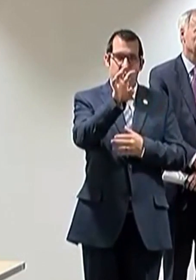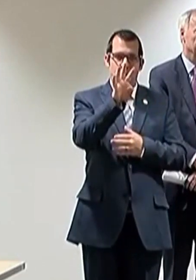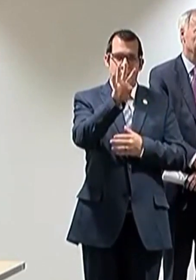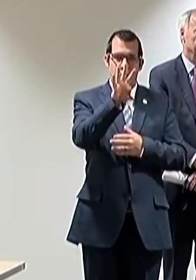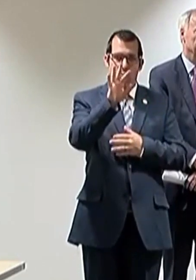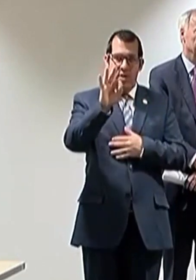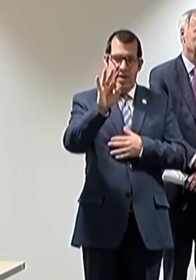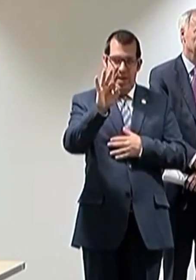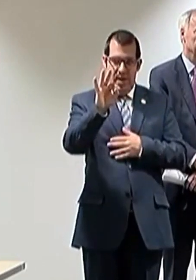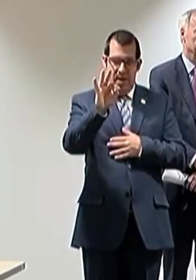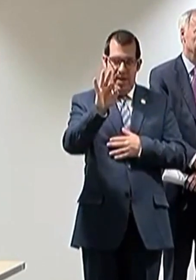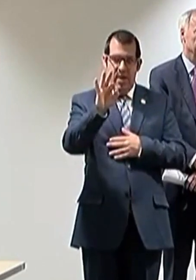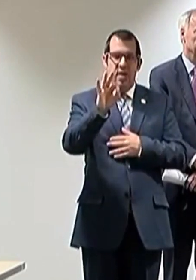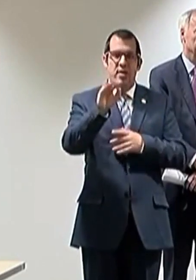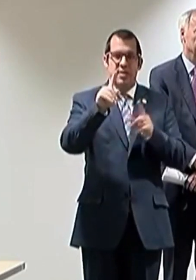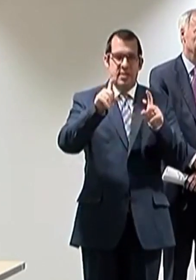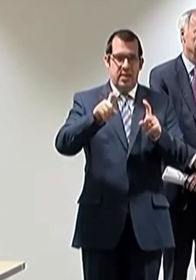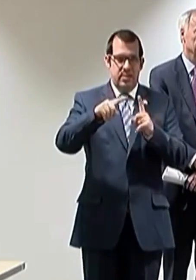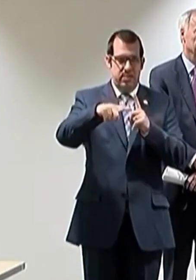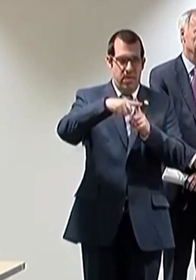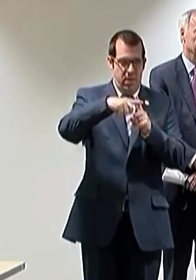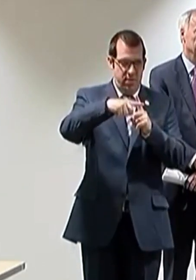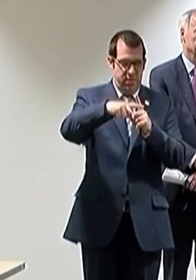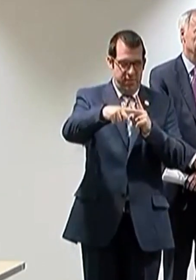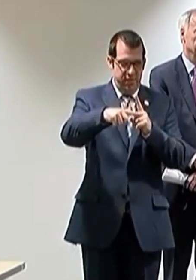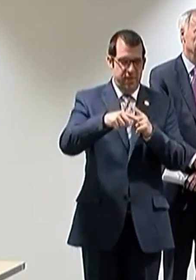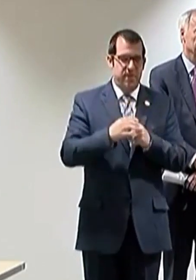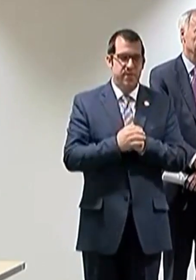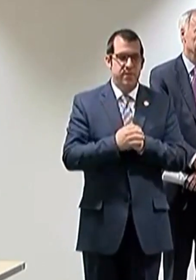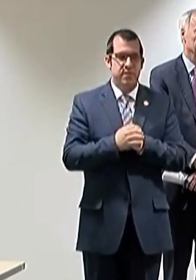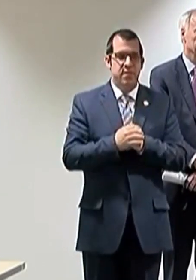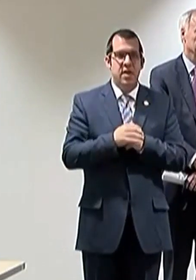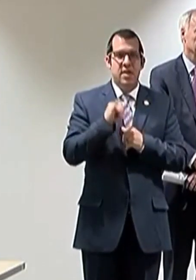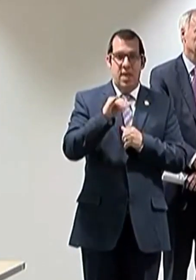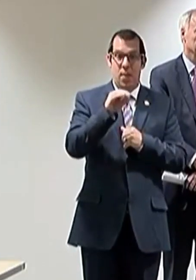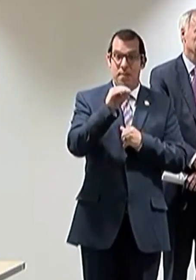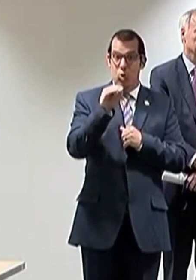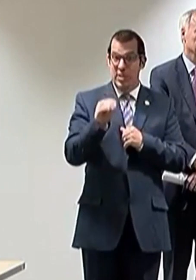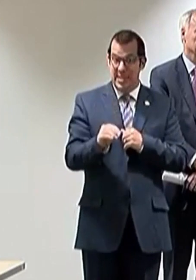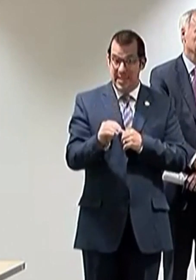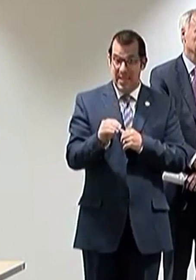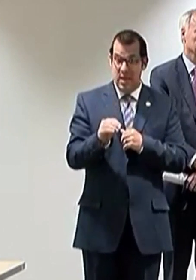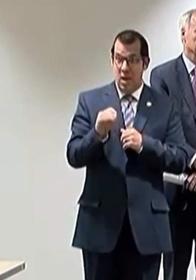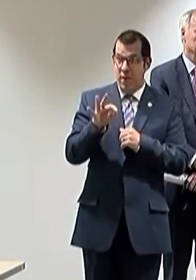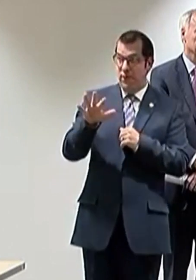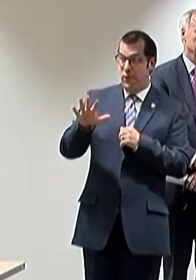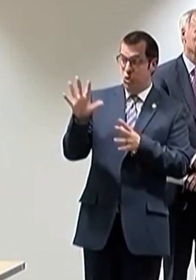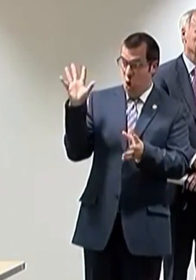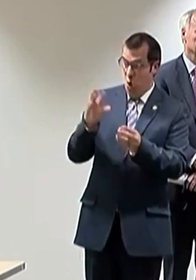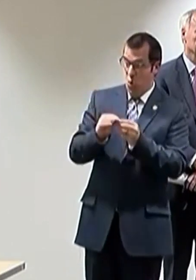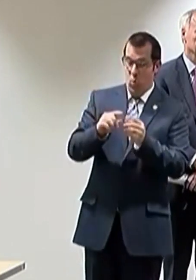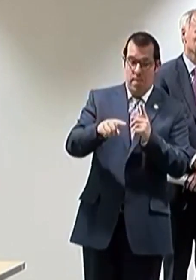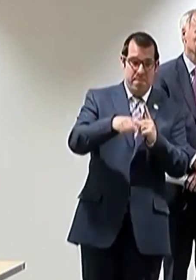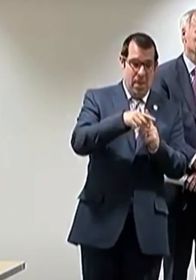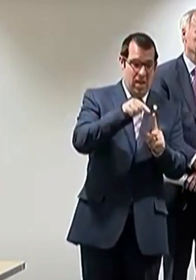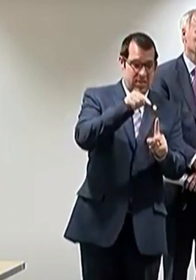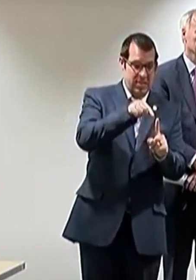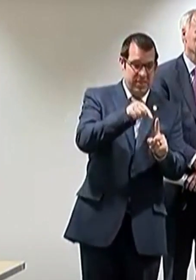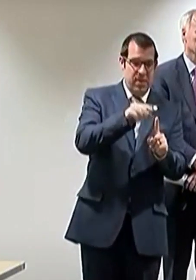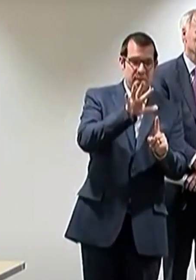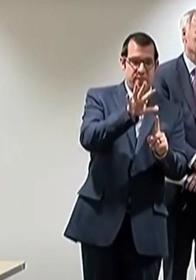1,749 who have tested positive. Our percent positivity rate for the region has